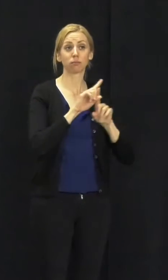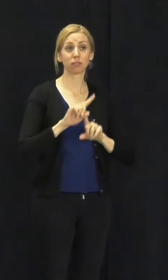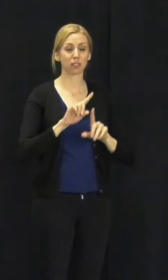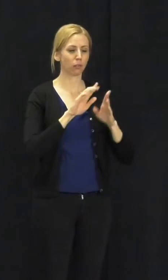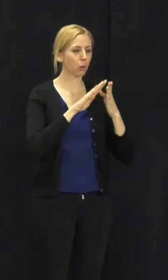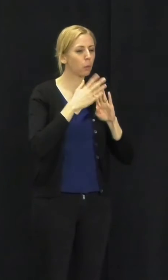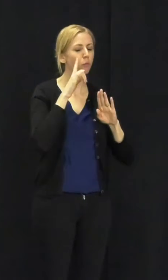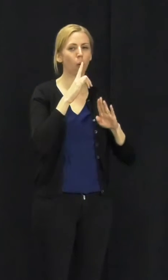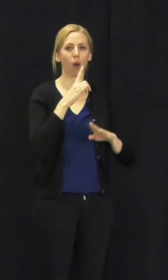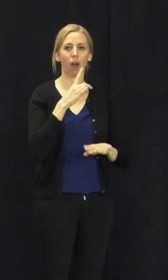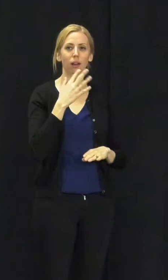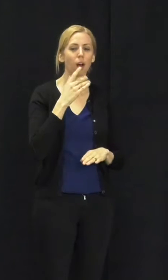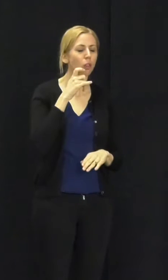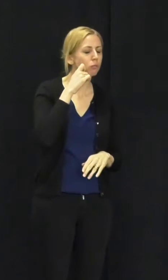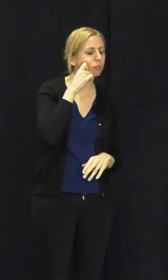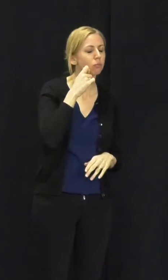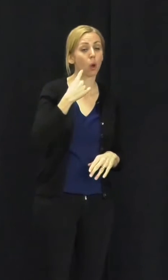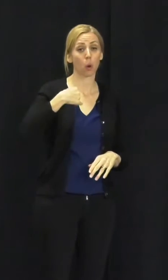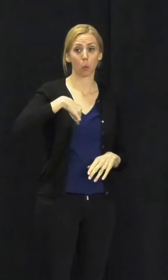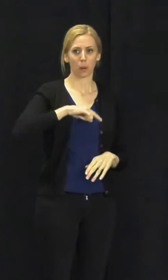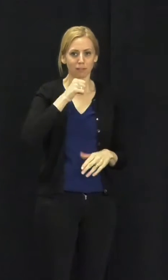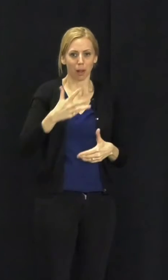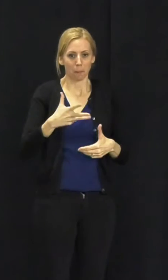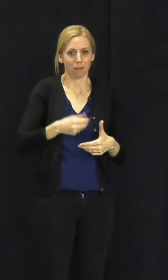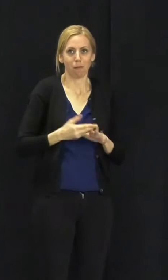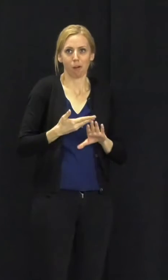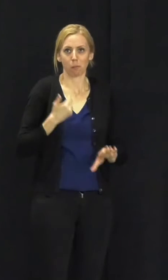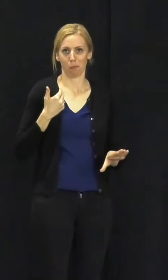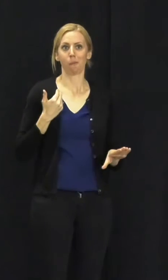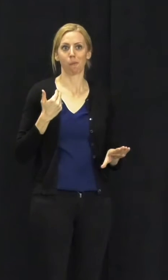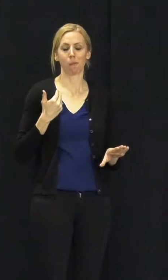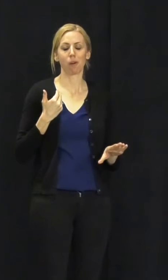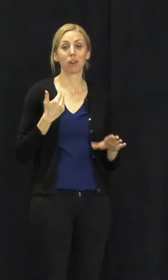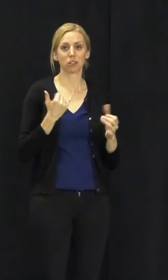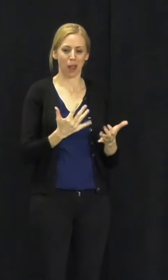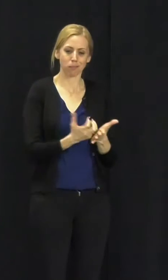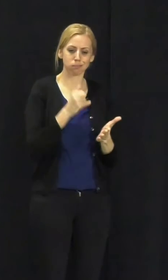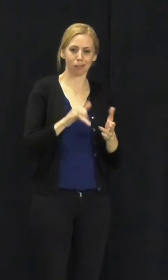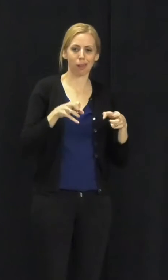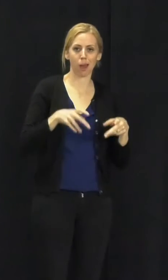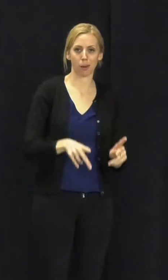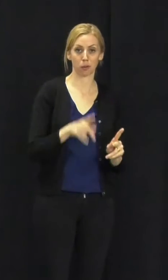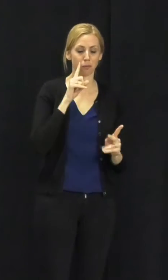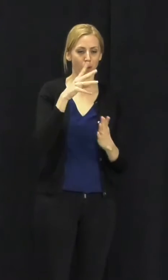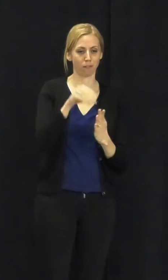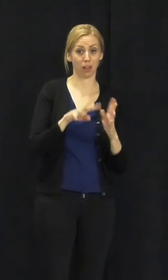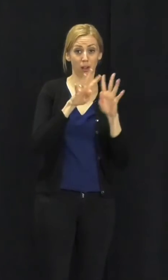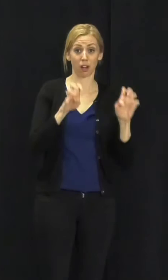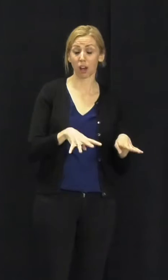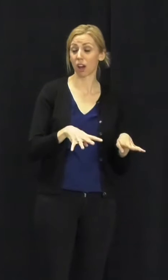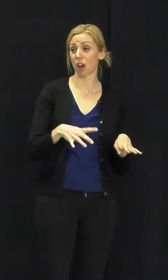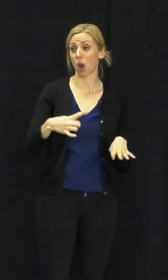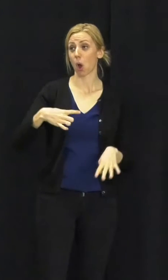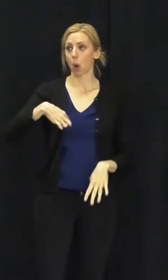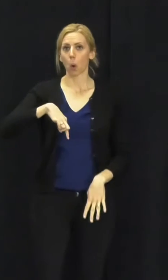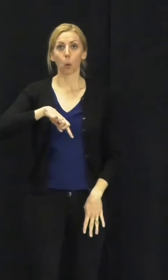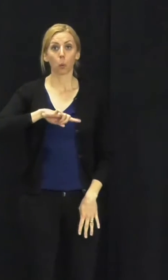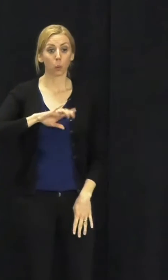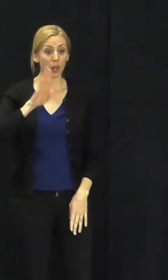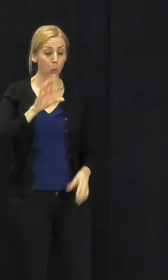support here. I just want to acknowledge that because it's not the same anywhere. Not that there aren't a lot of absences, not that there isn't inequity, not that